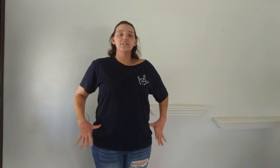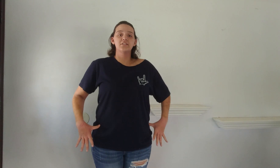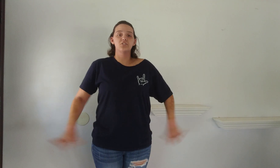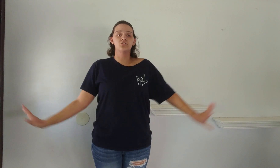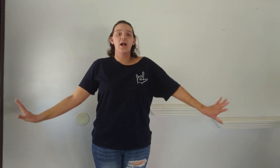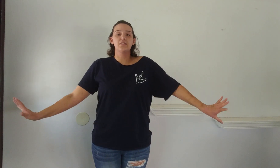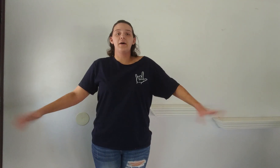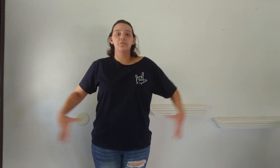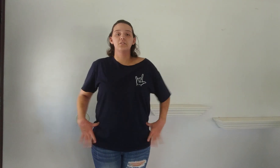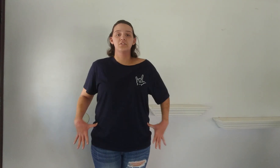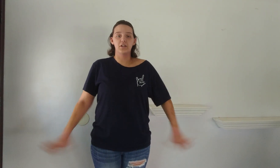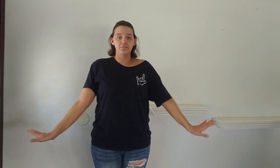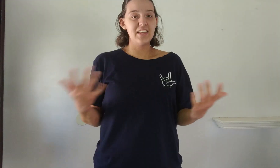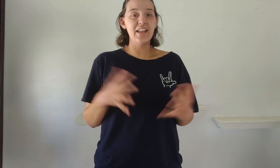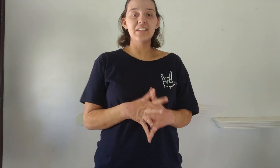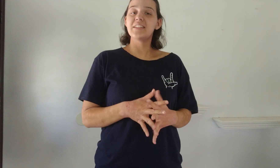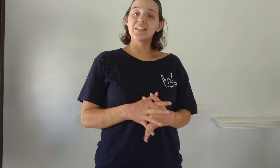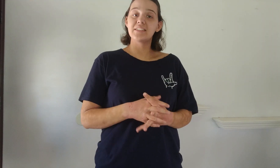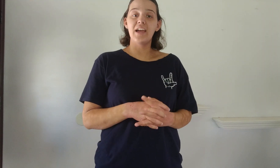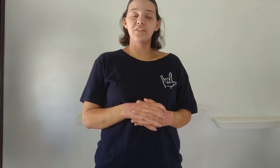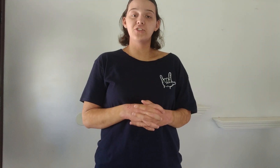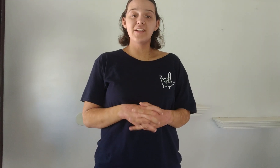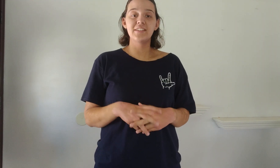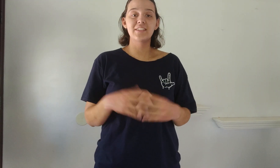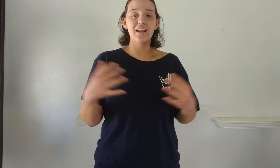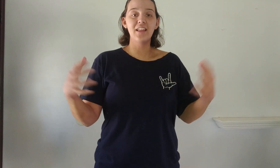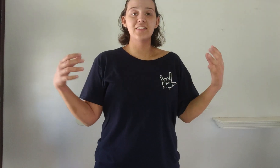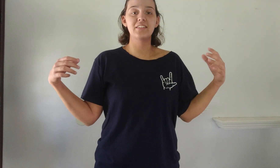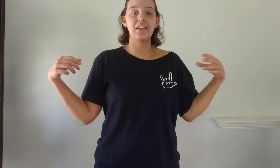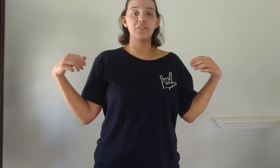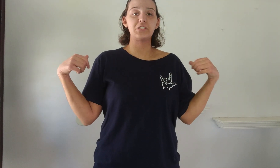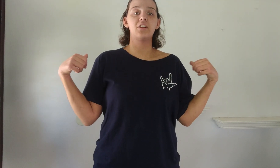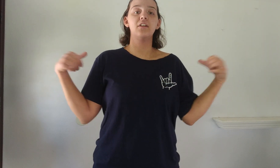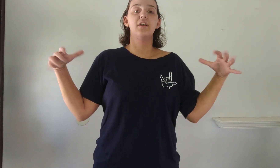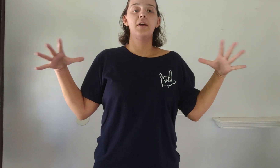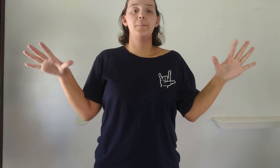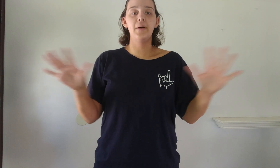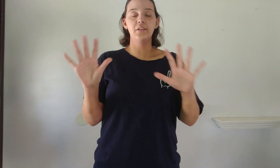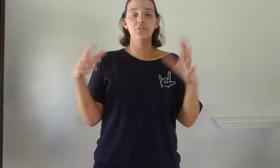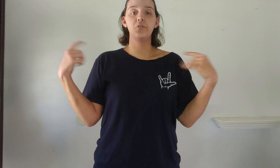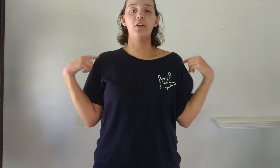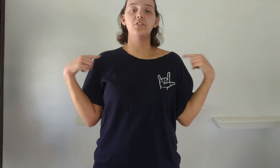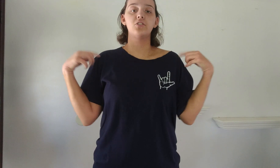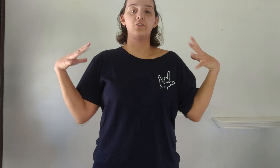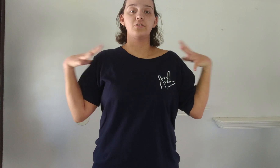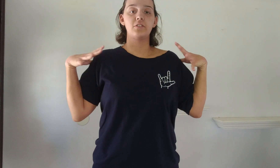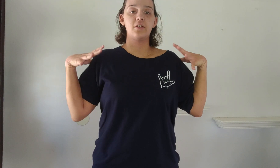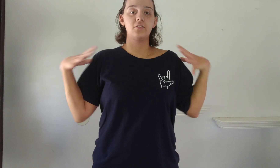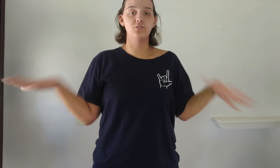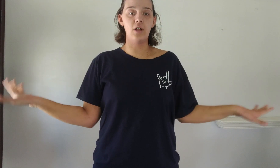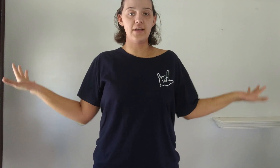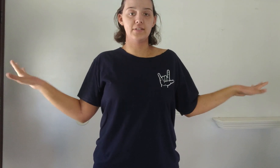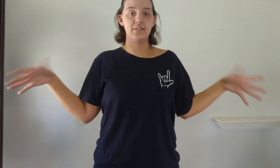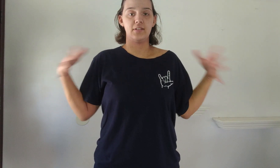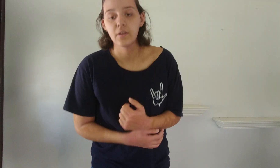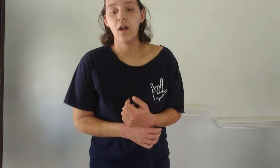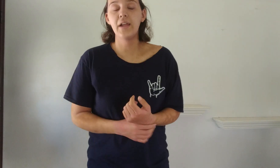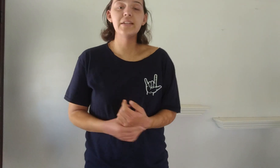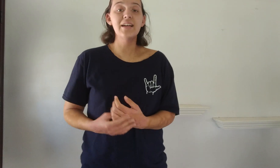just drag them out. Skirt. Next is the sign for dress. It's kind of like the sign for skirt, but you do it on your shoulders. So dress. Alright, next is